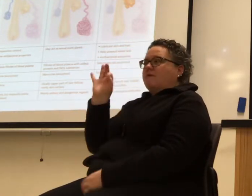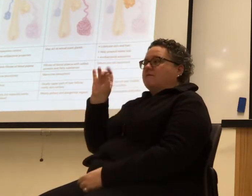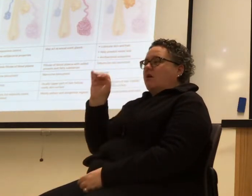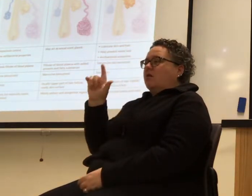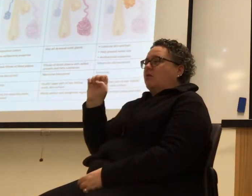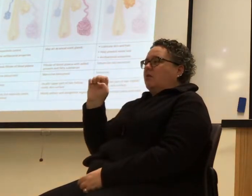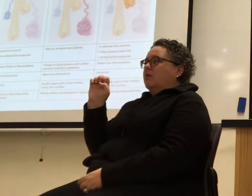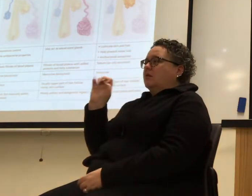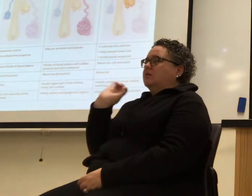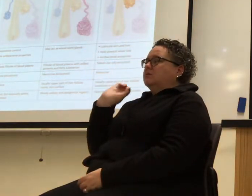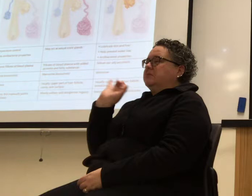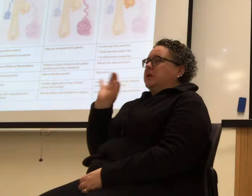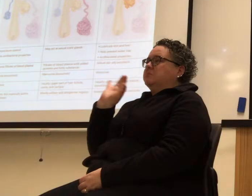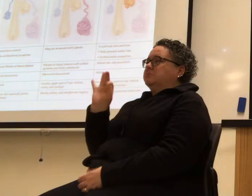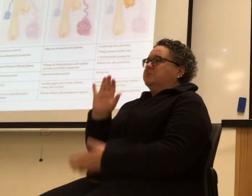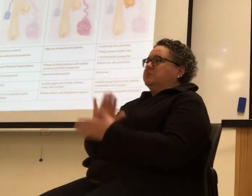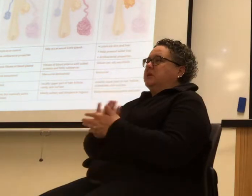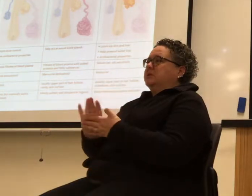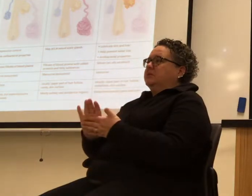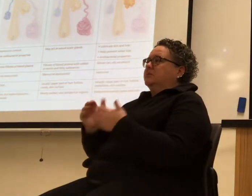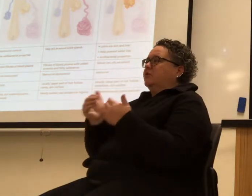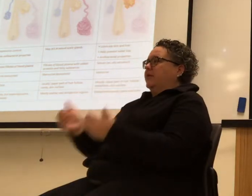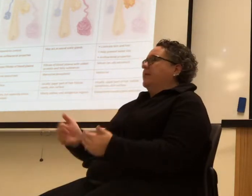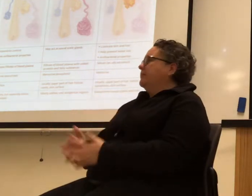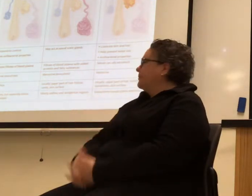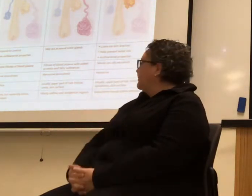Okay, that's a nice figure. Let's move